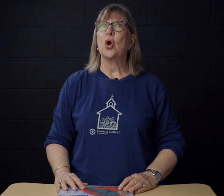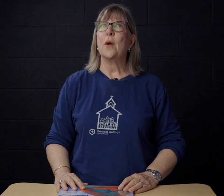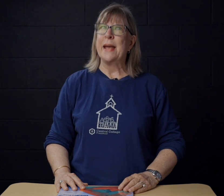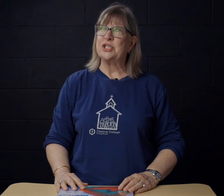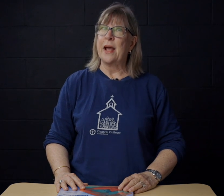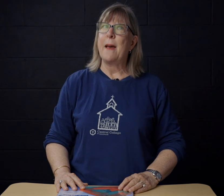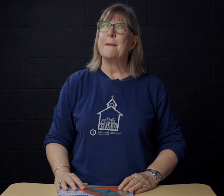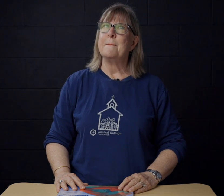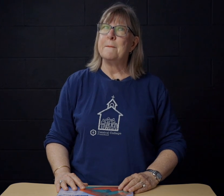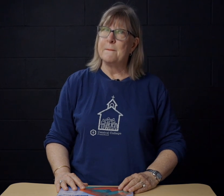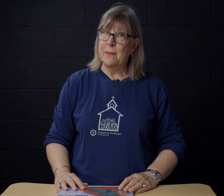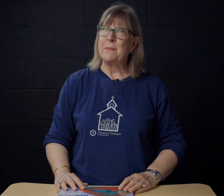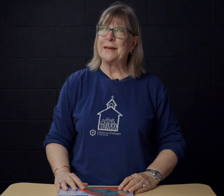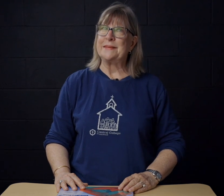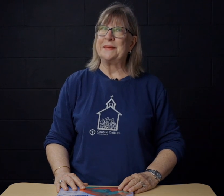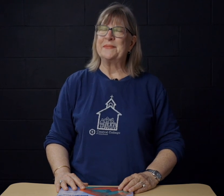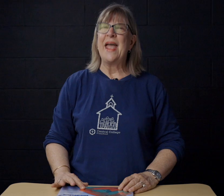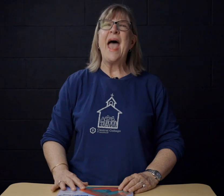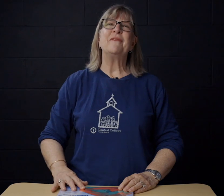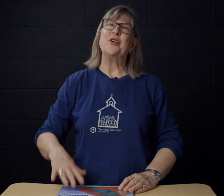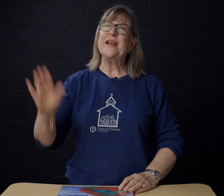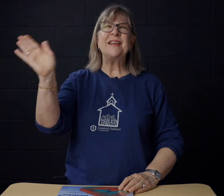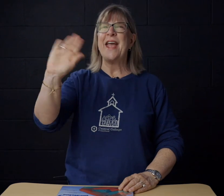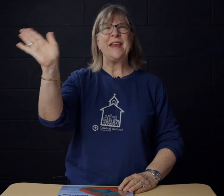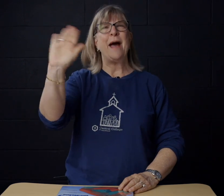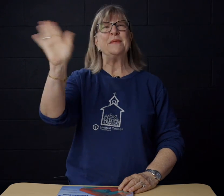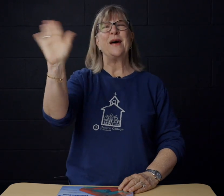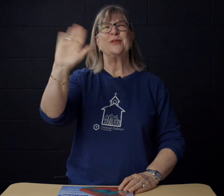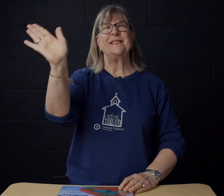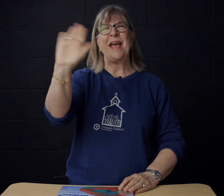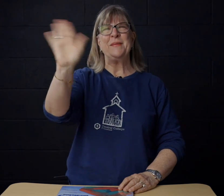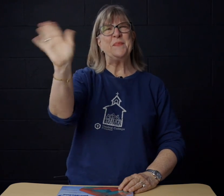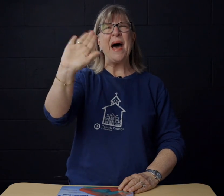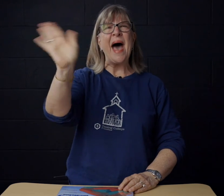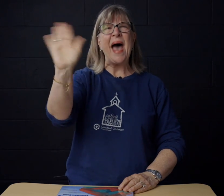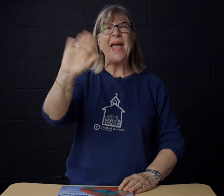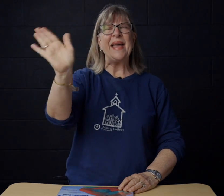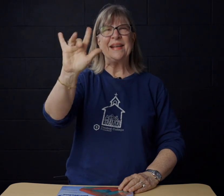her magic mommy medicine. Have a great day and happy Mother's Day. Bye.